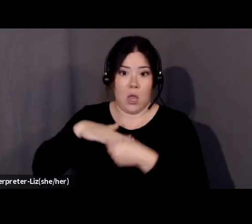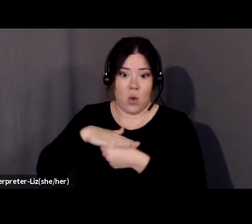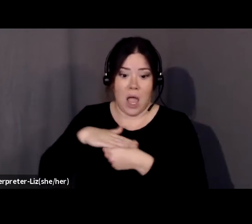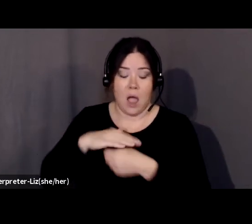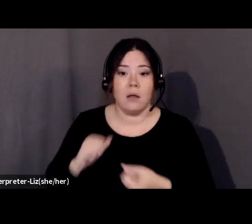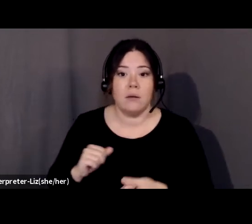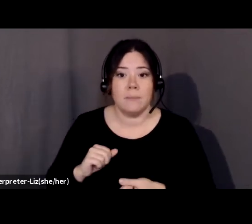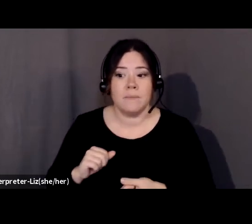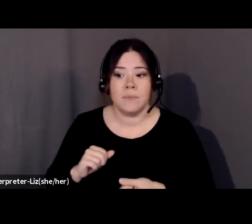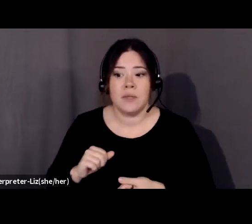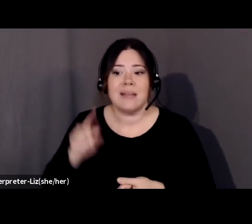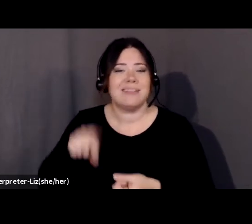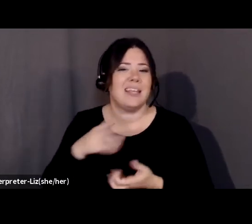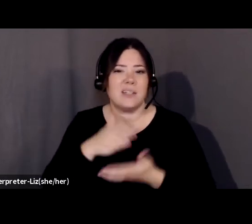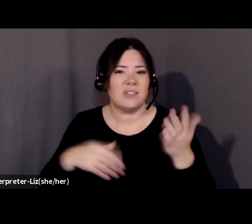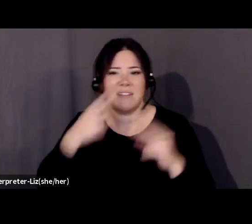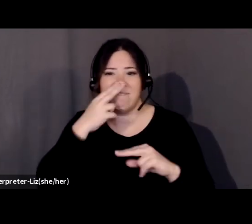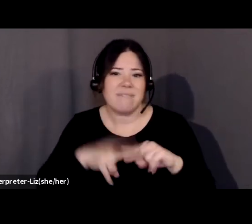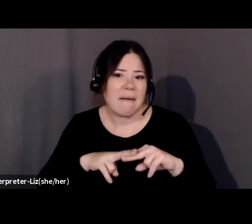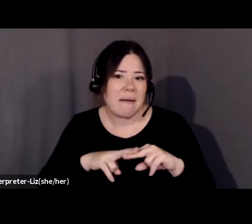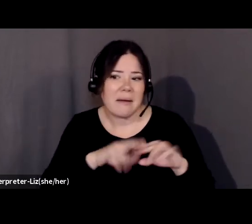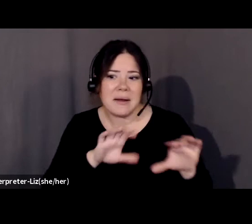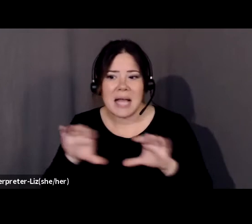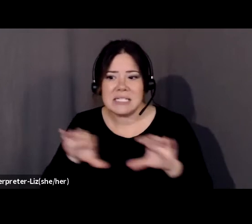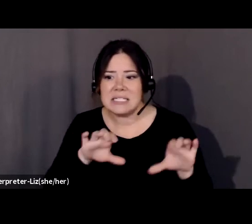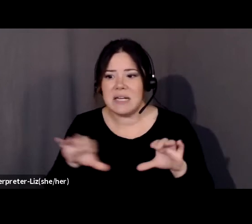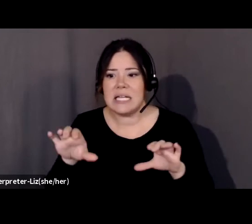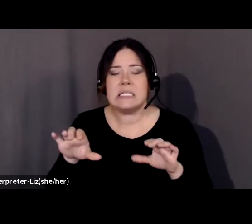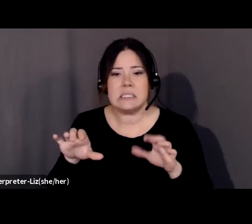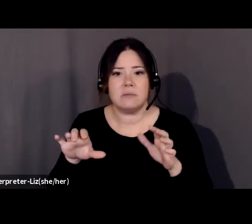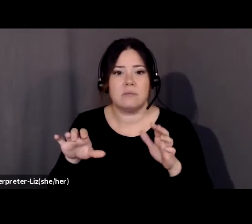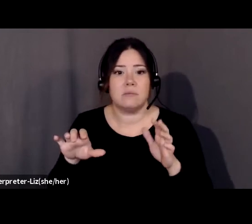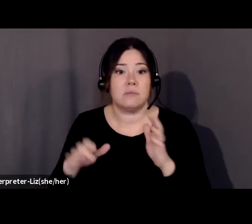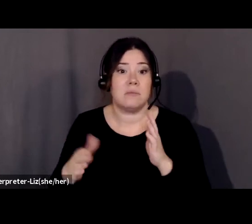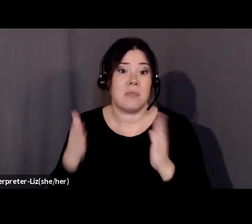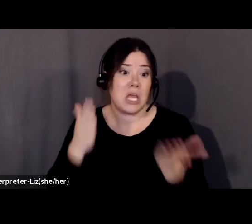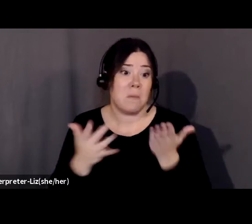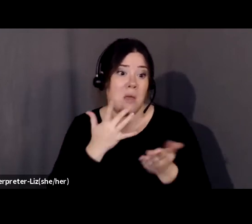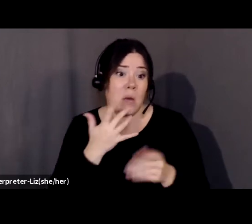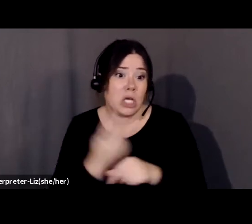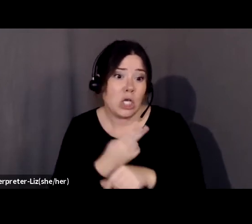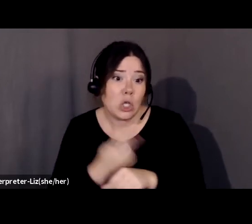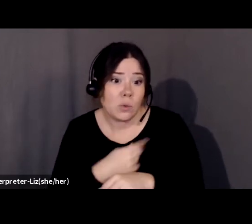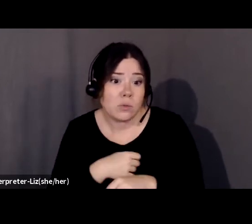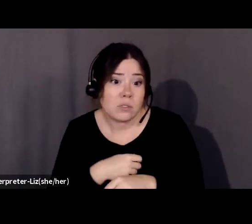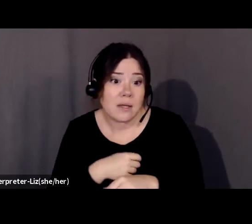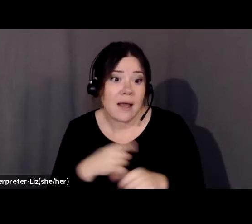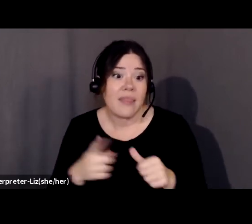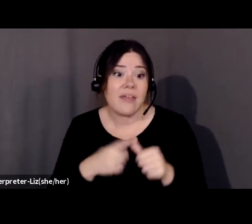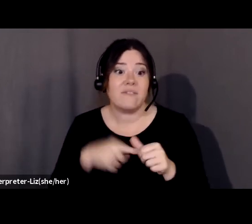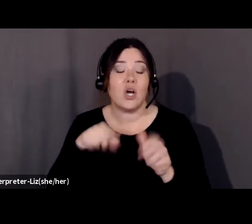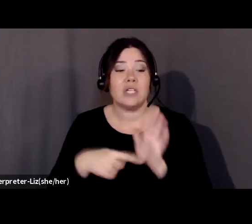are just some fun activities that you might want to use. So the first one is an example of